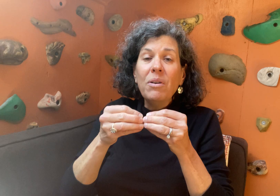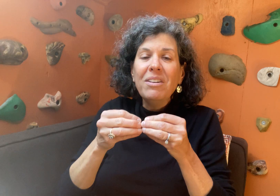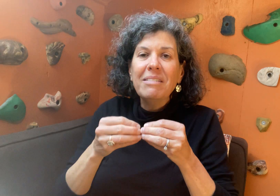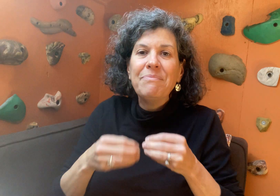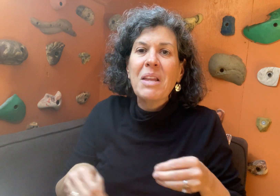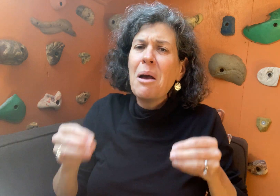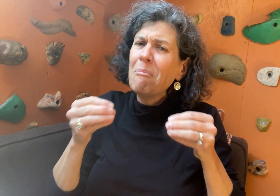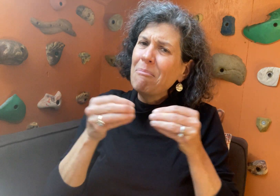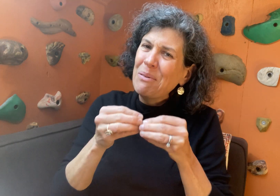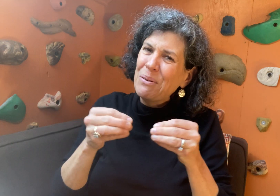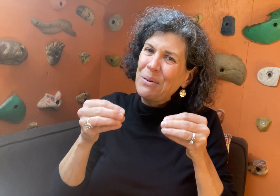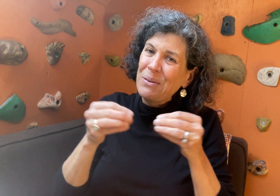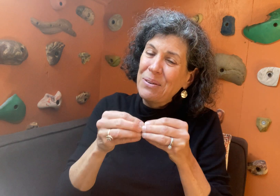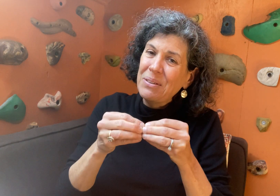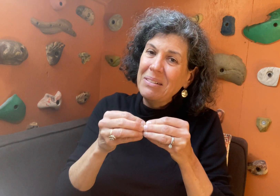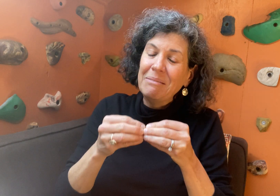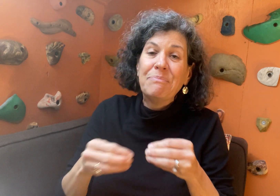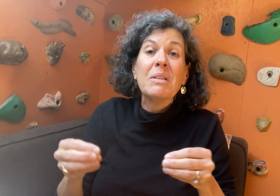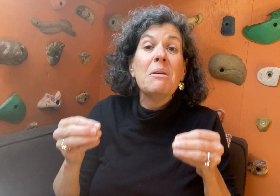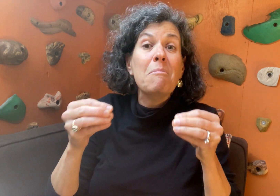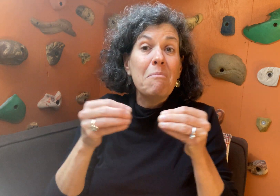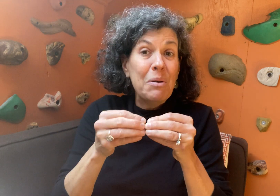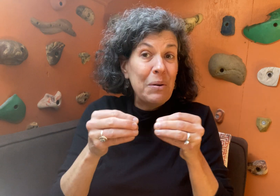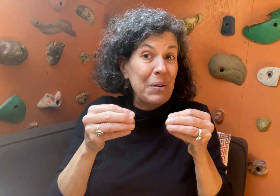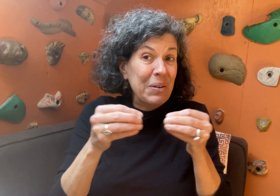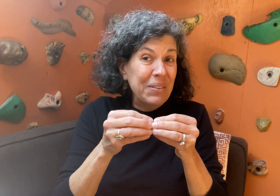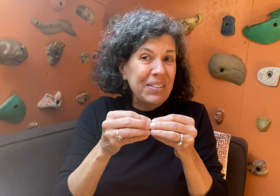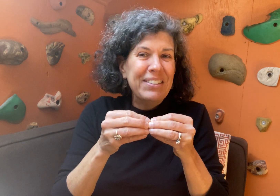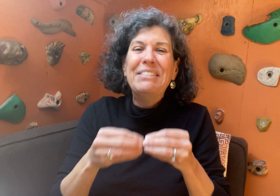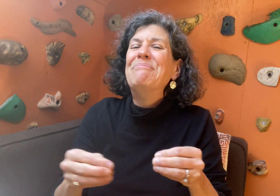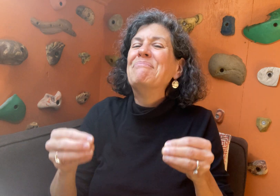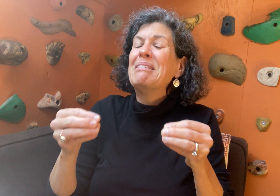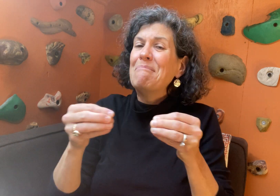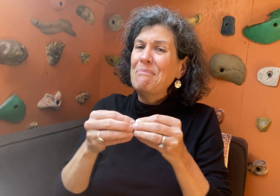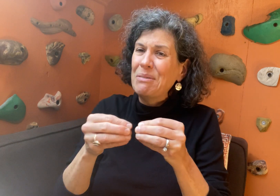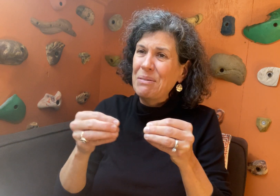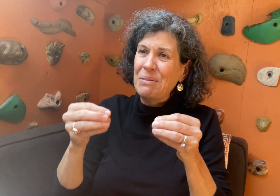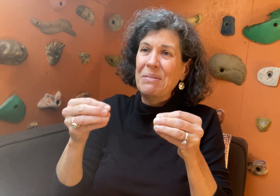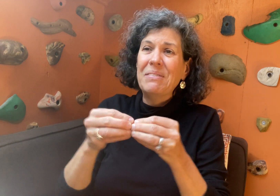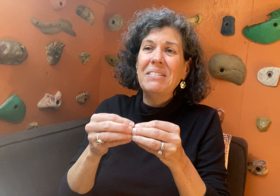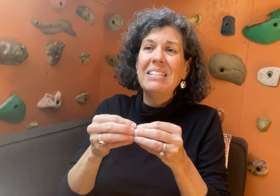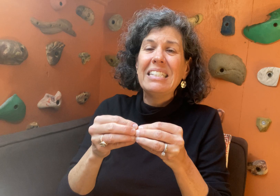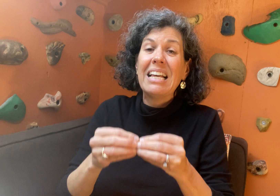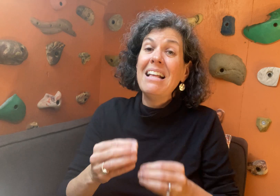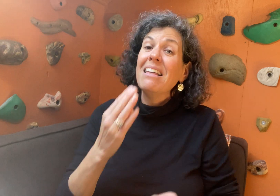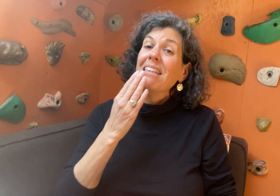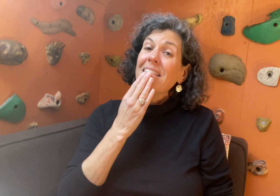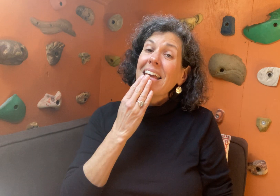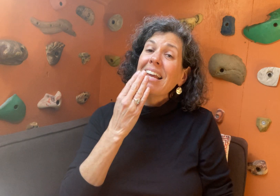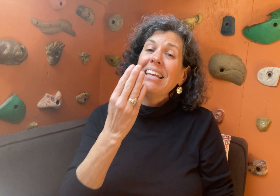more, more, more, mores. Thank